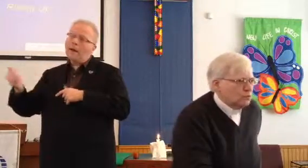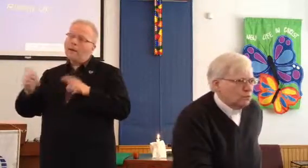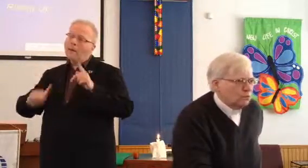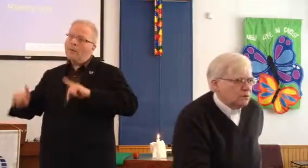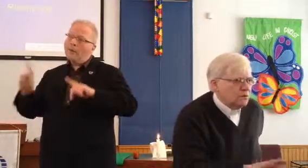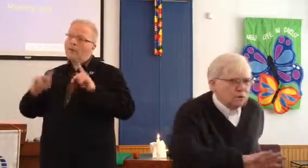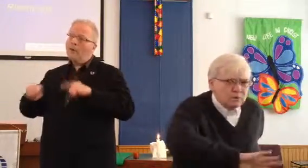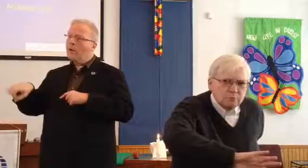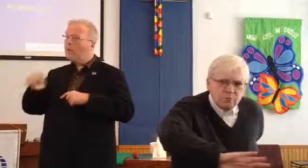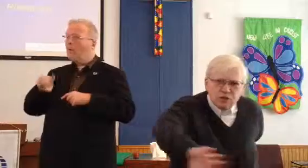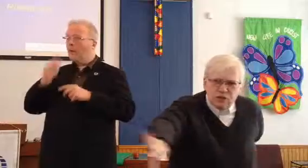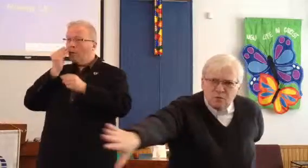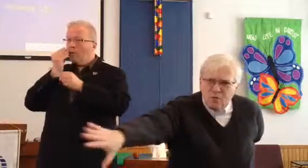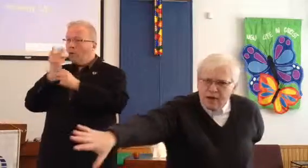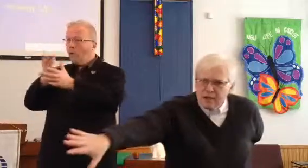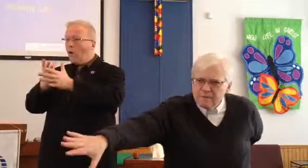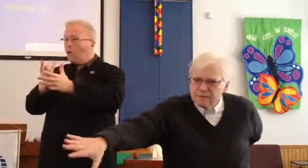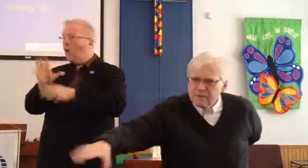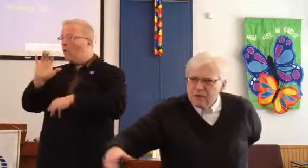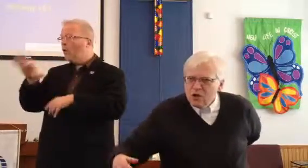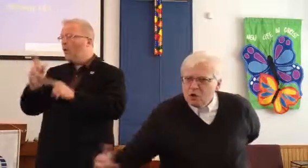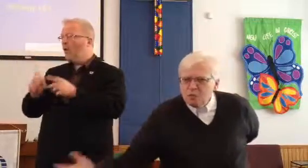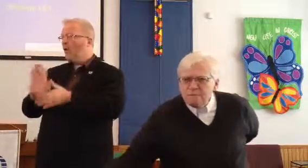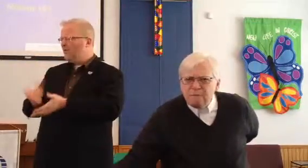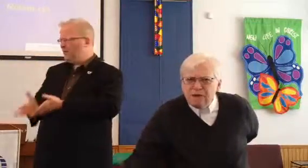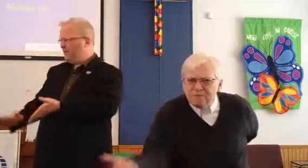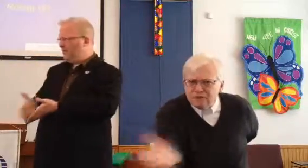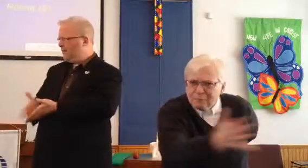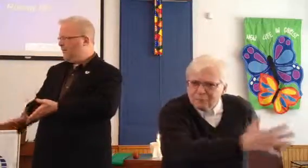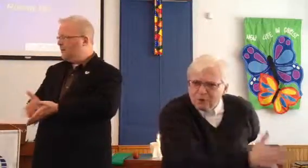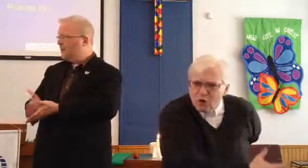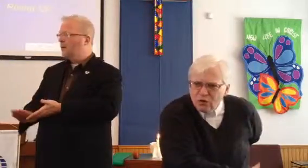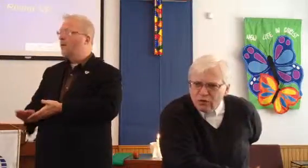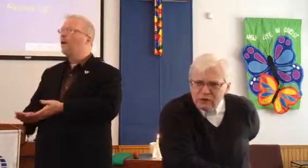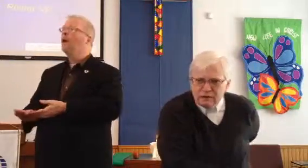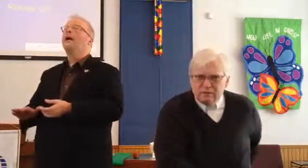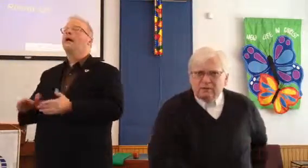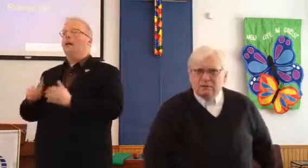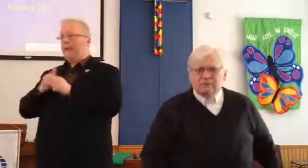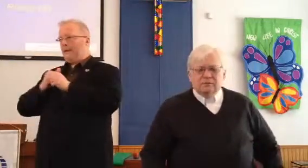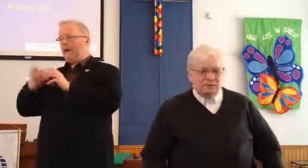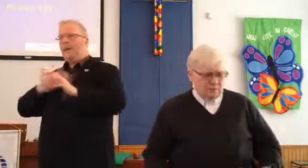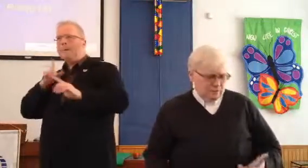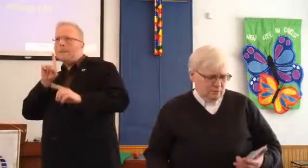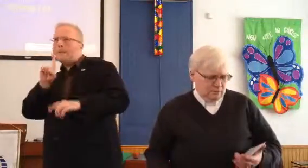to pushed them away, rebuffed them totally.